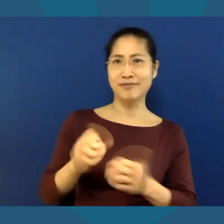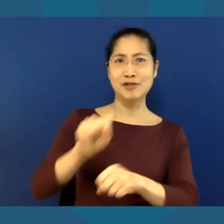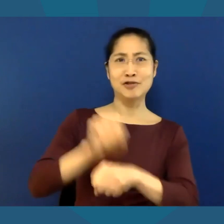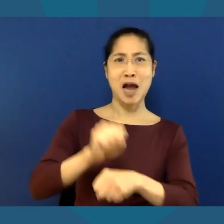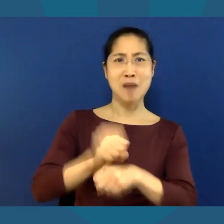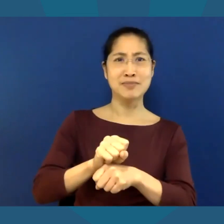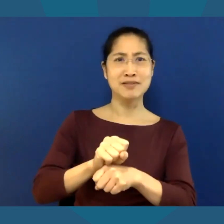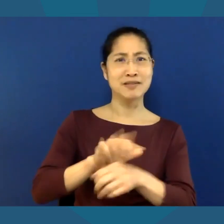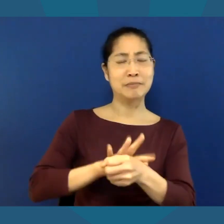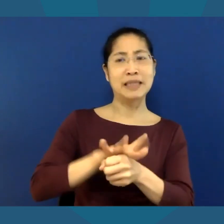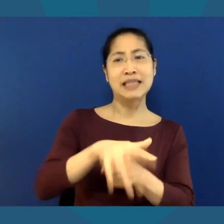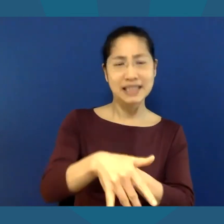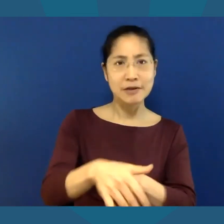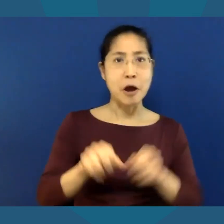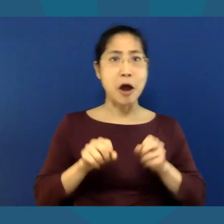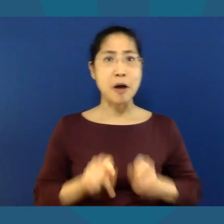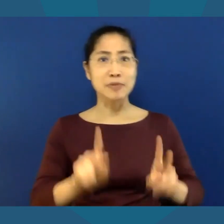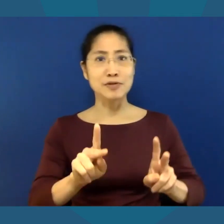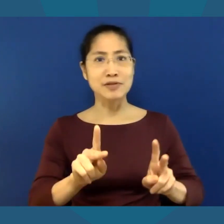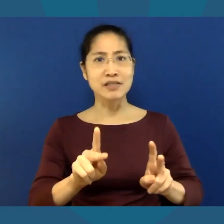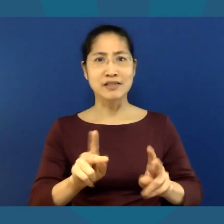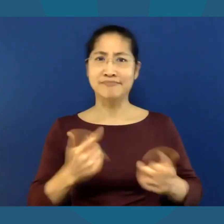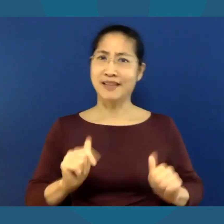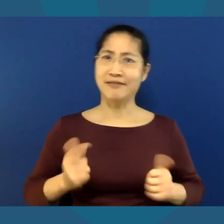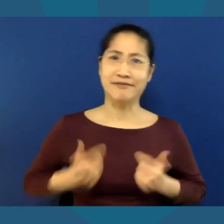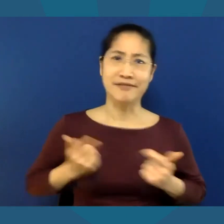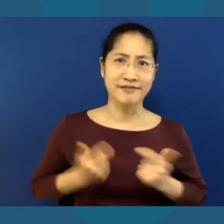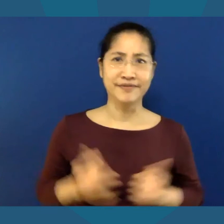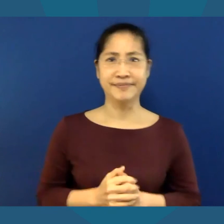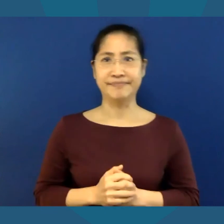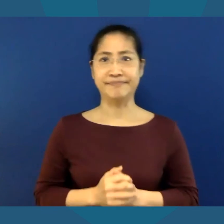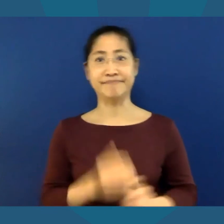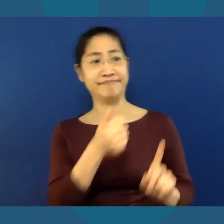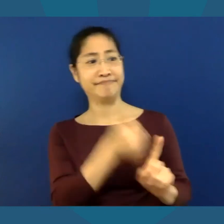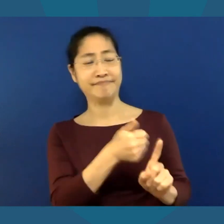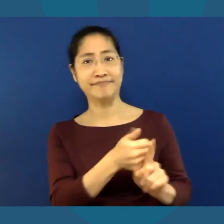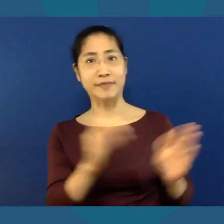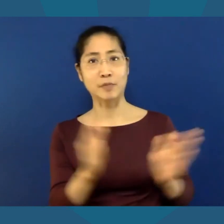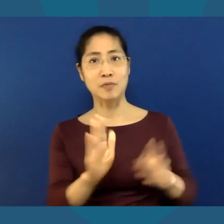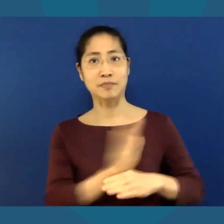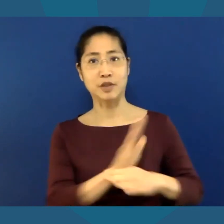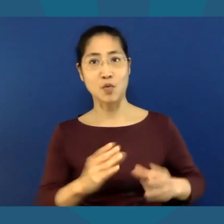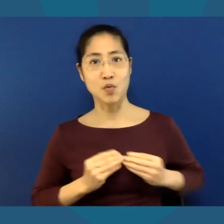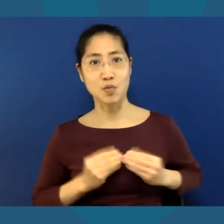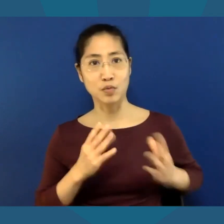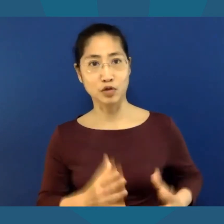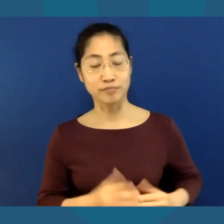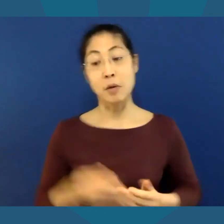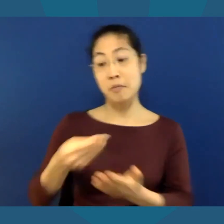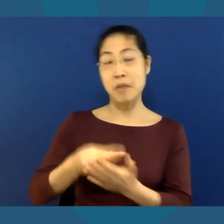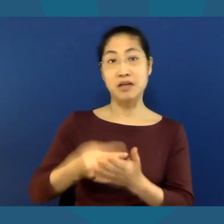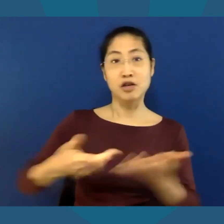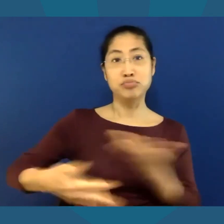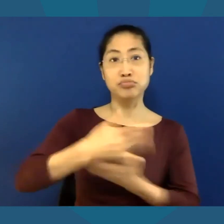an Arizona where jobs are plentiful and opportunity reigns. As a